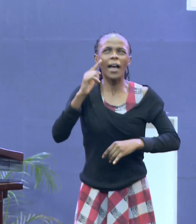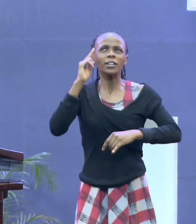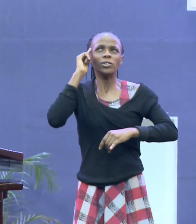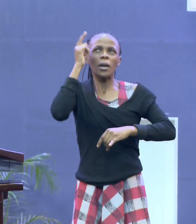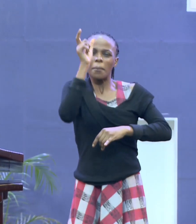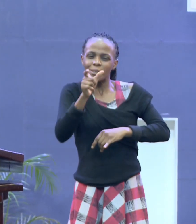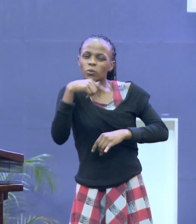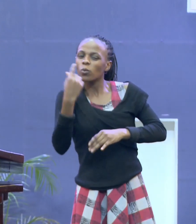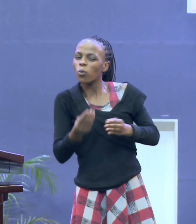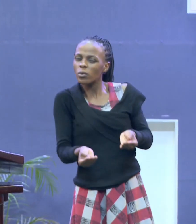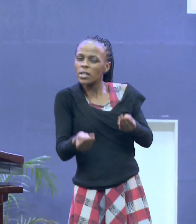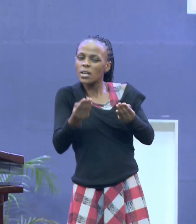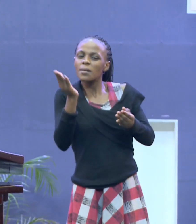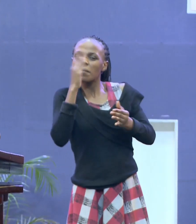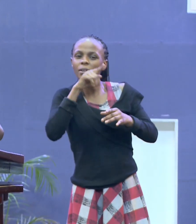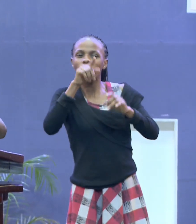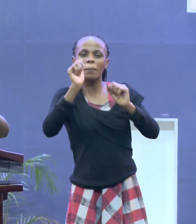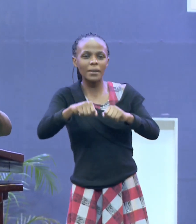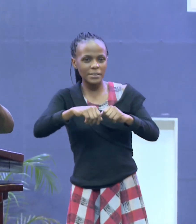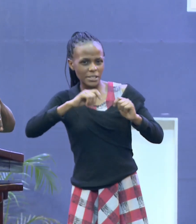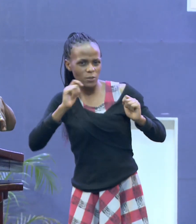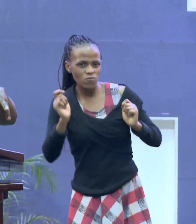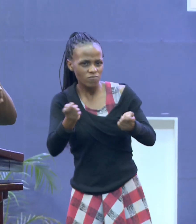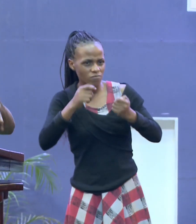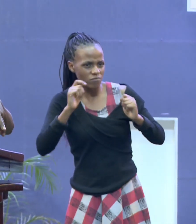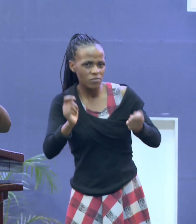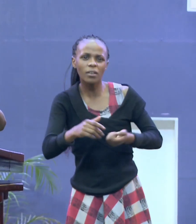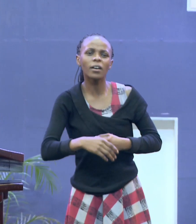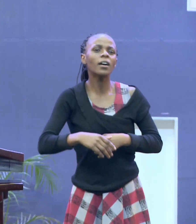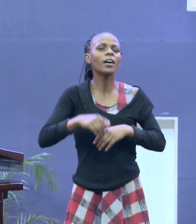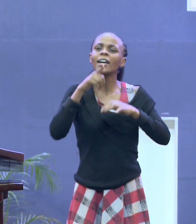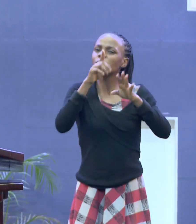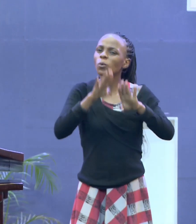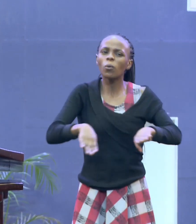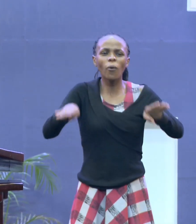idolatry. That when someone does you evil, you have to be with them.